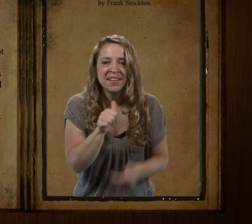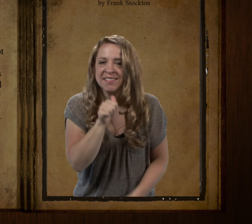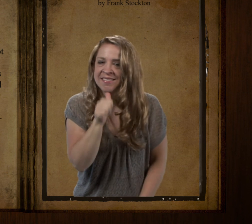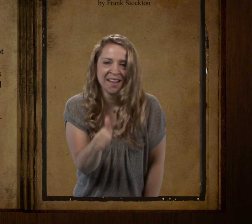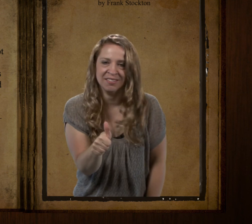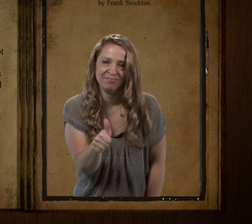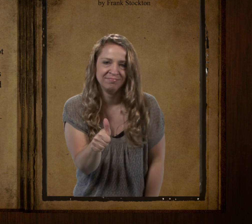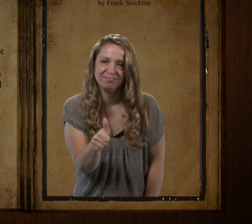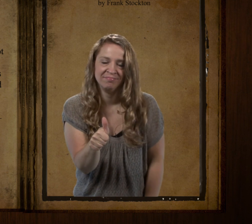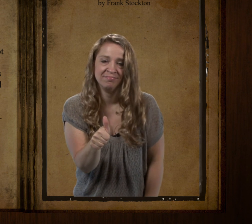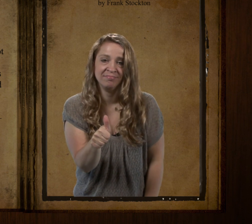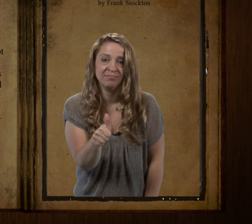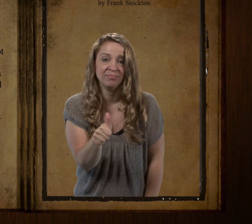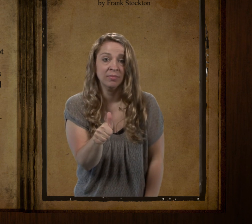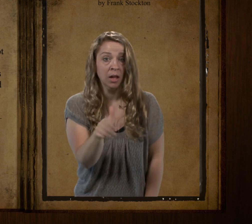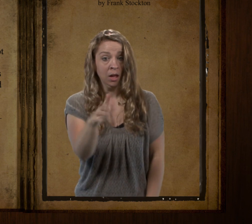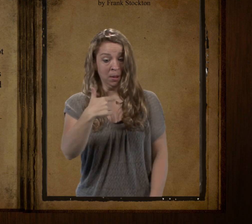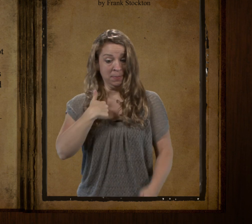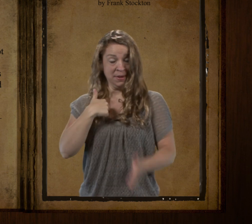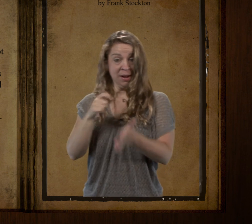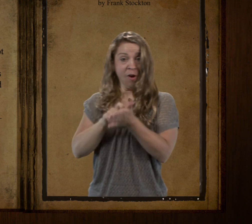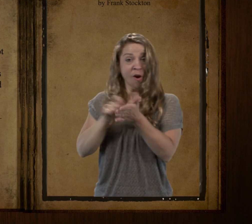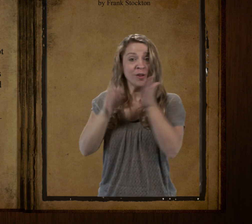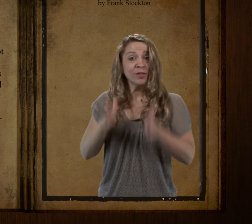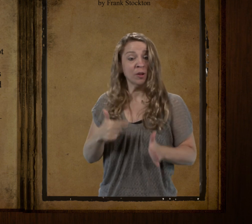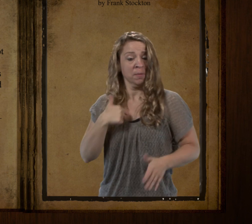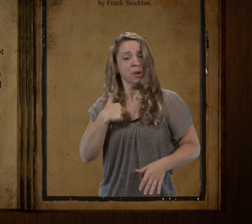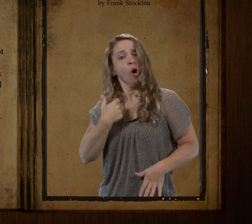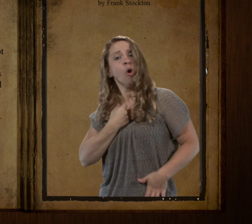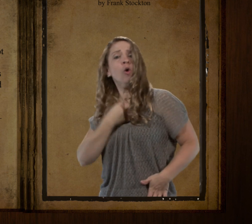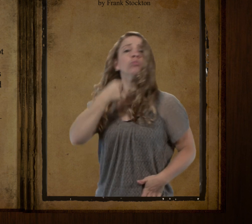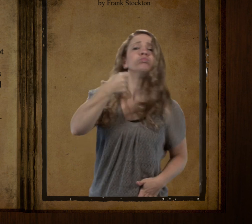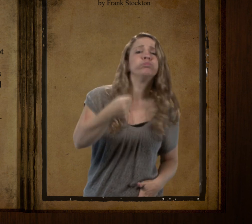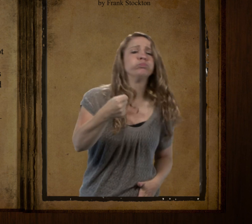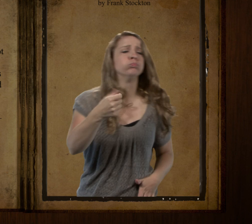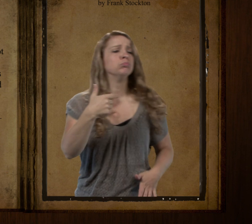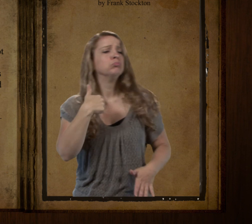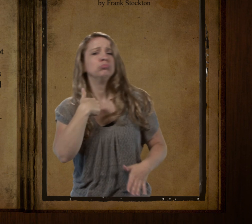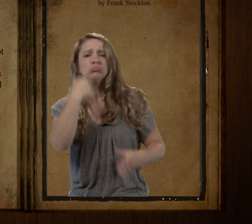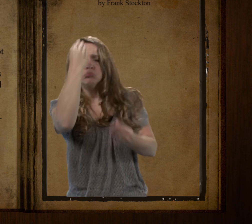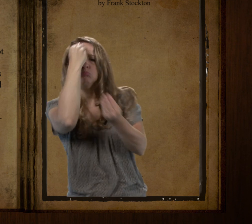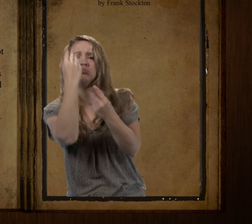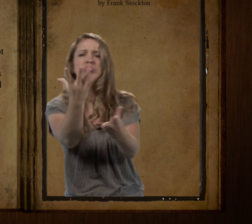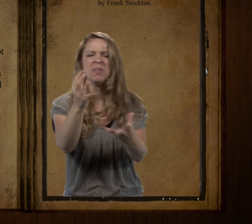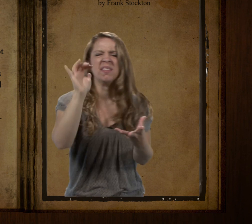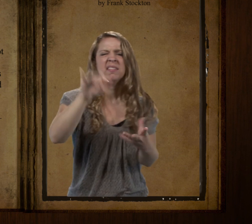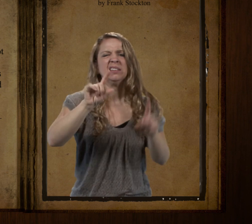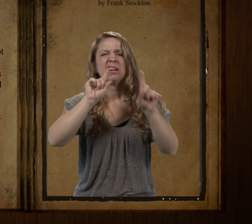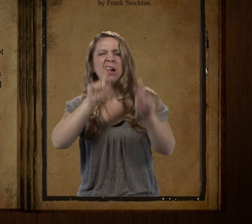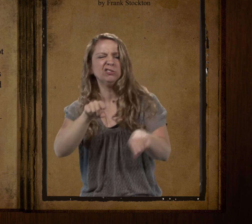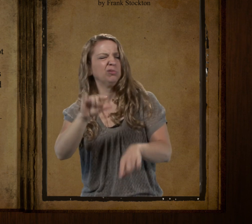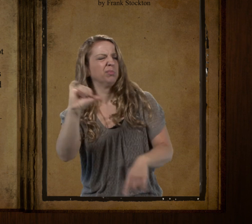set myself up as the one person able to answer it. So